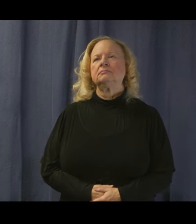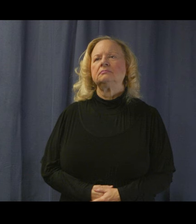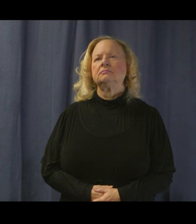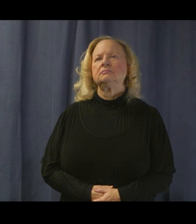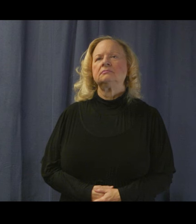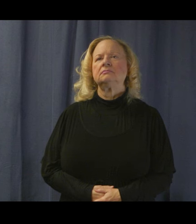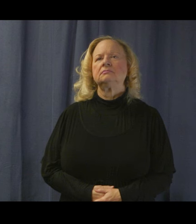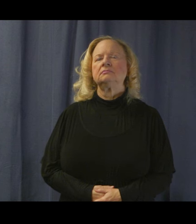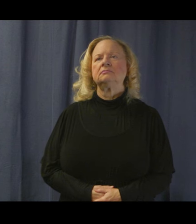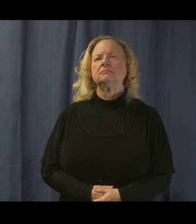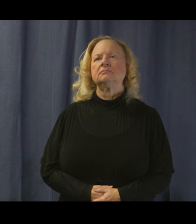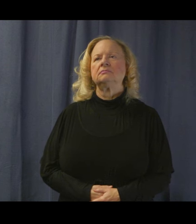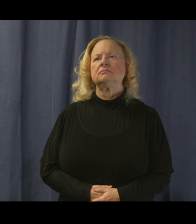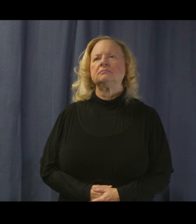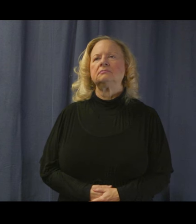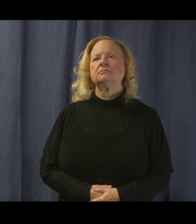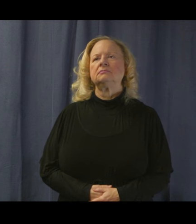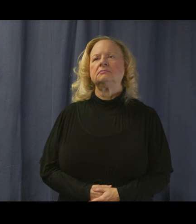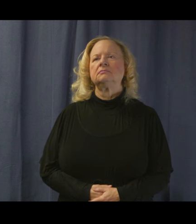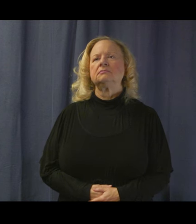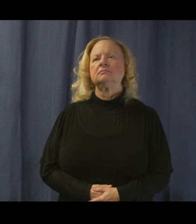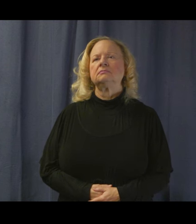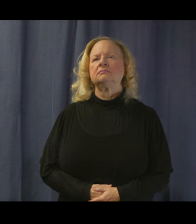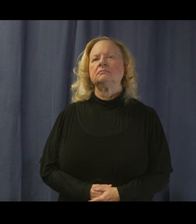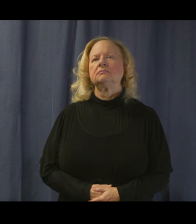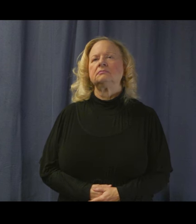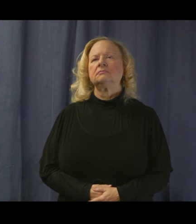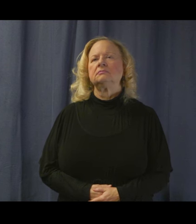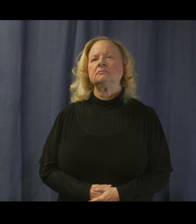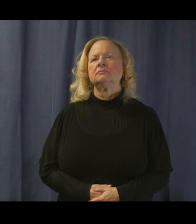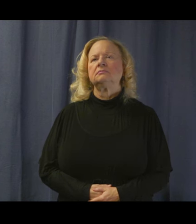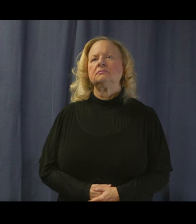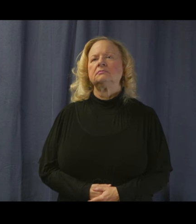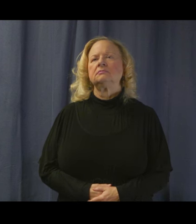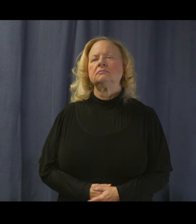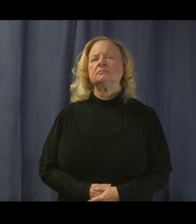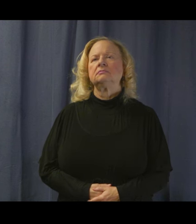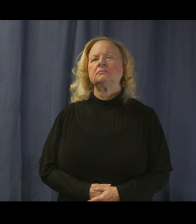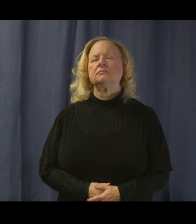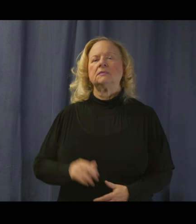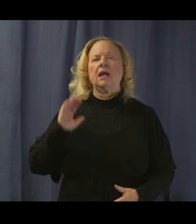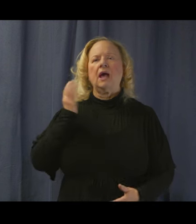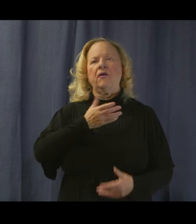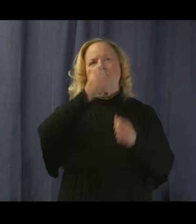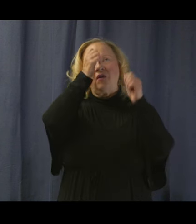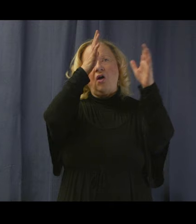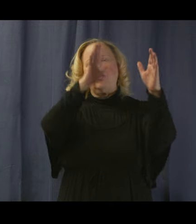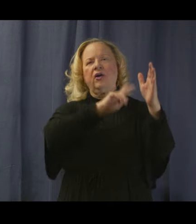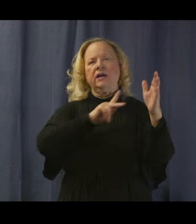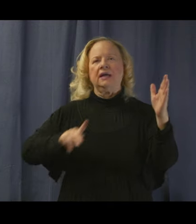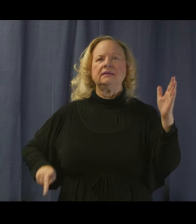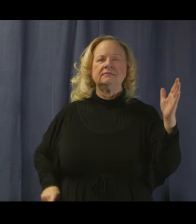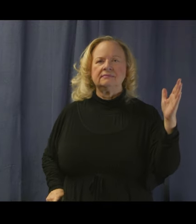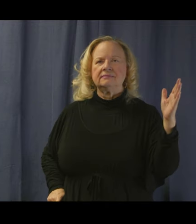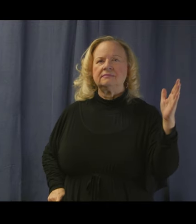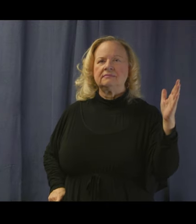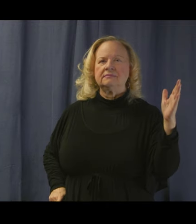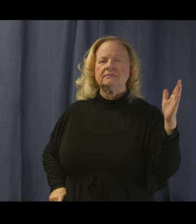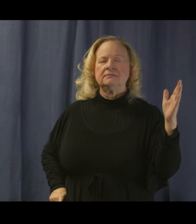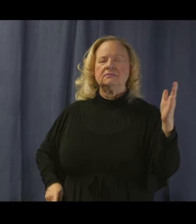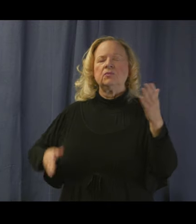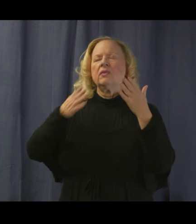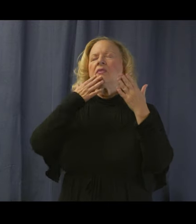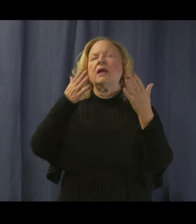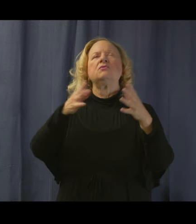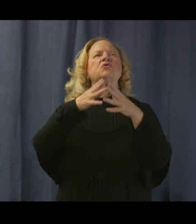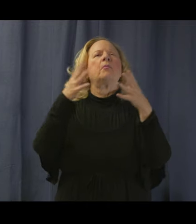All right, let's pray. Avinu, Malkeinu, our Father, our King, we just thank you so much for everything that you're doing